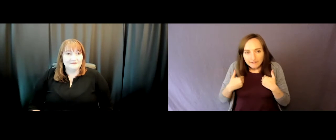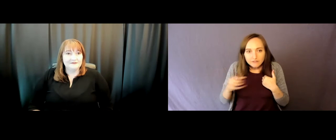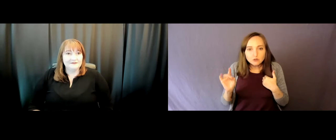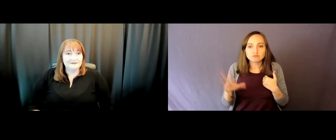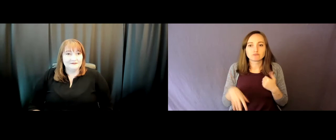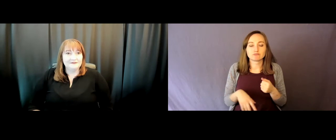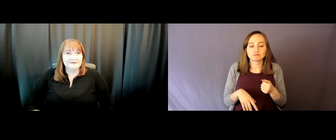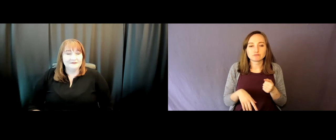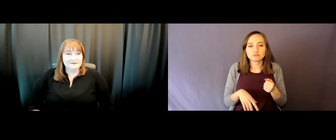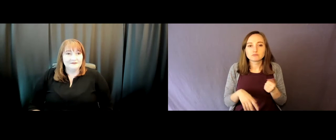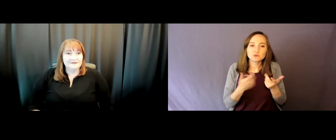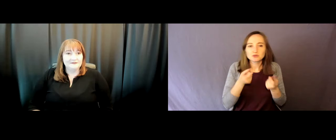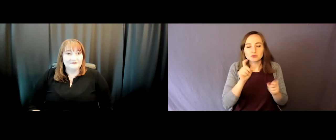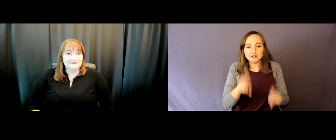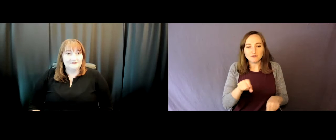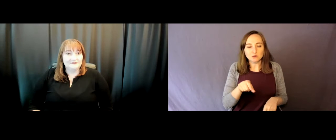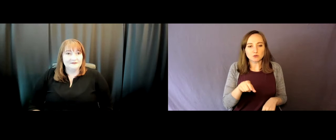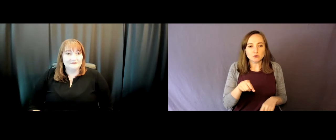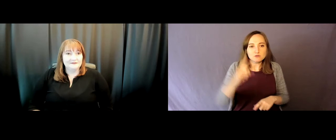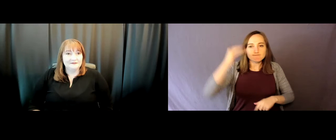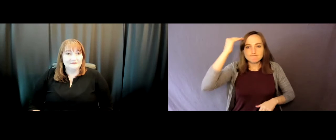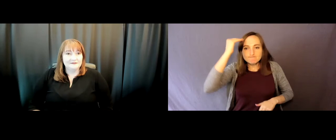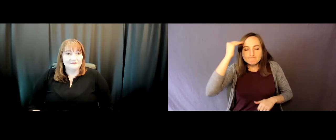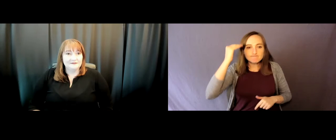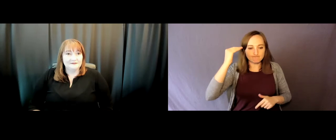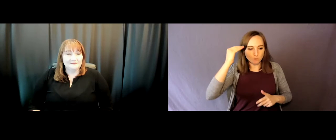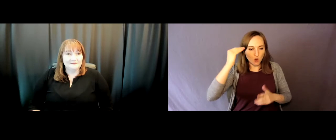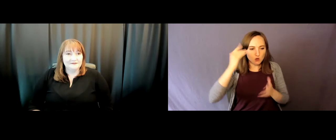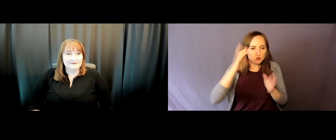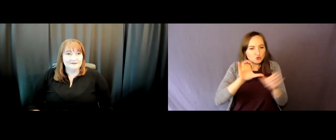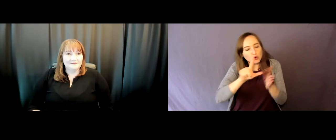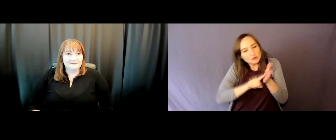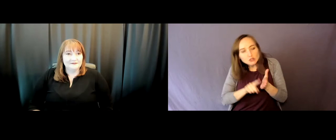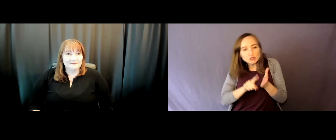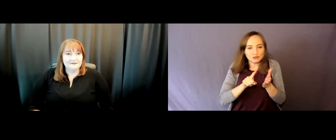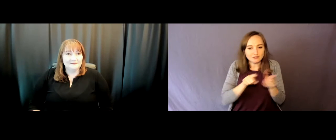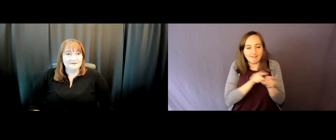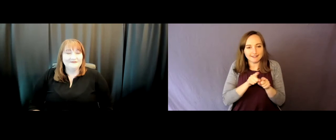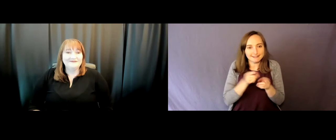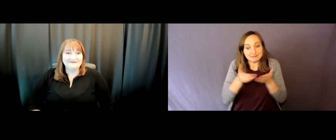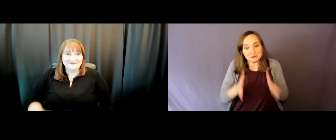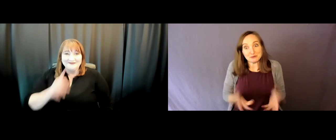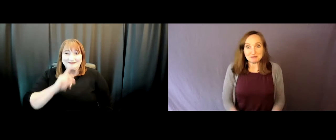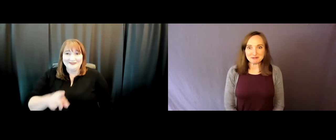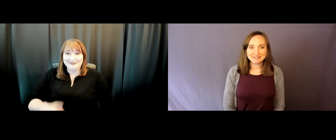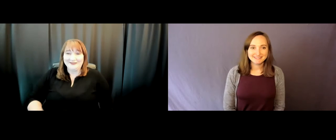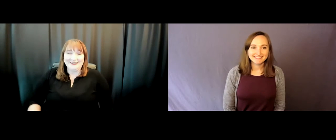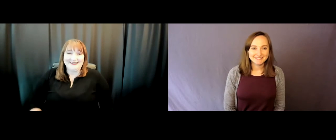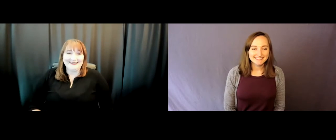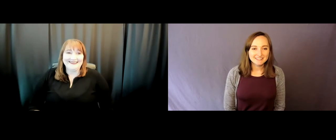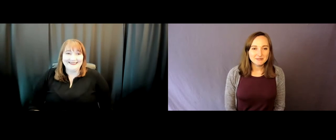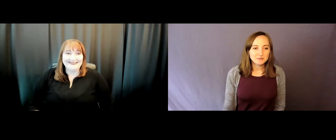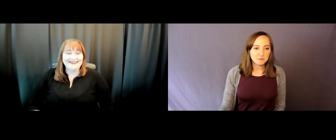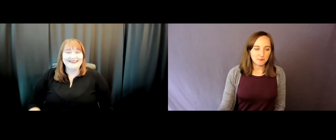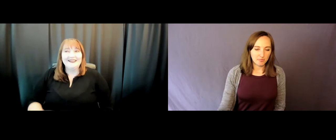so, yeah, you just have to be a knowledgeable consumer at this point. Yeah, for sure. So someone had